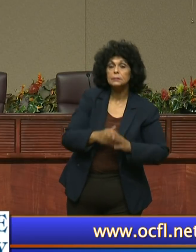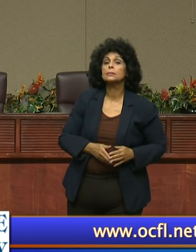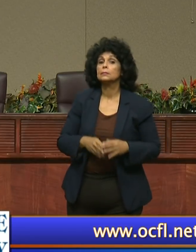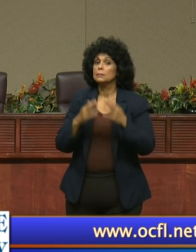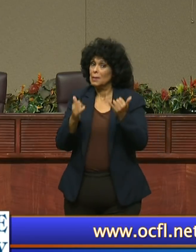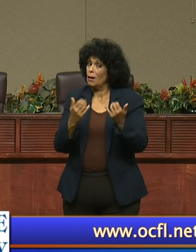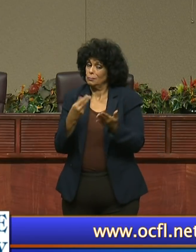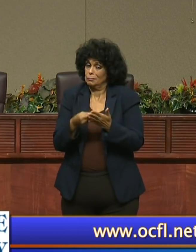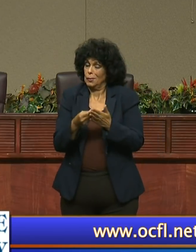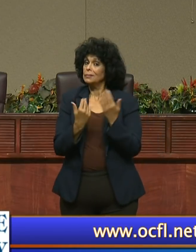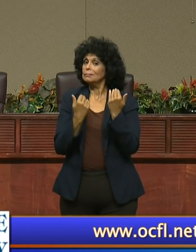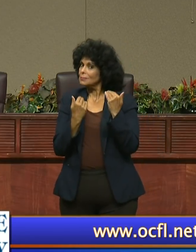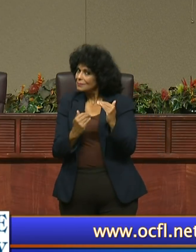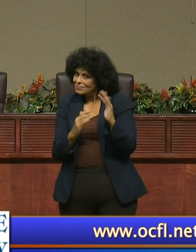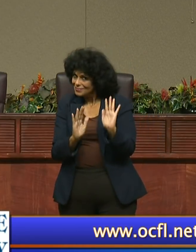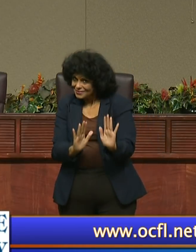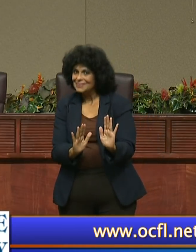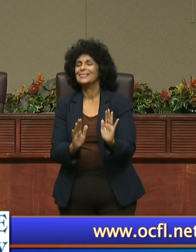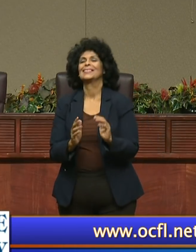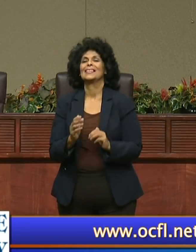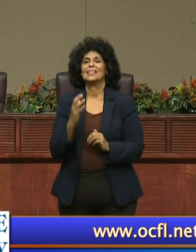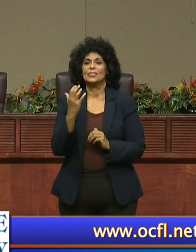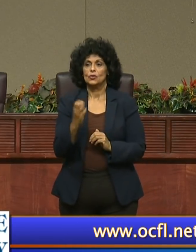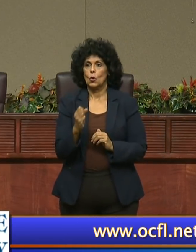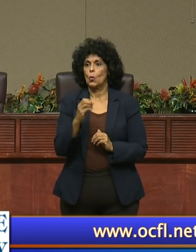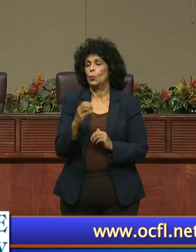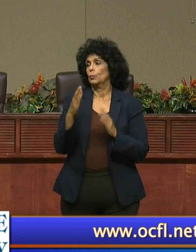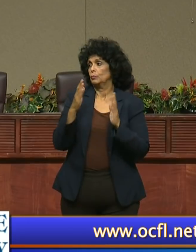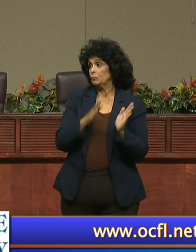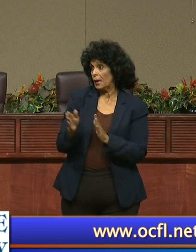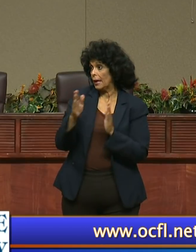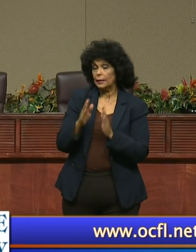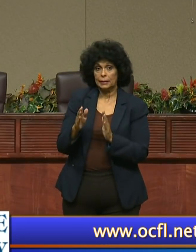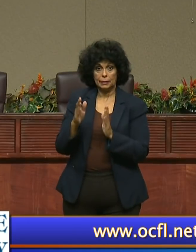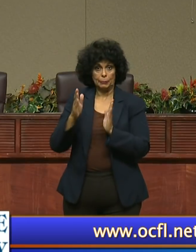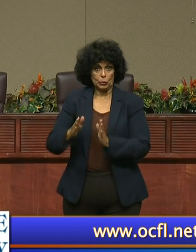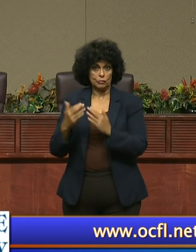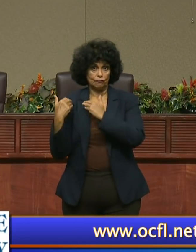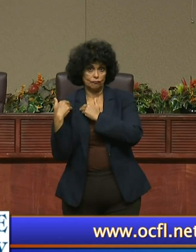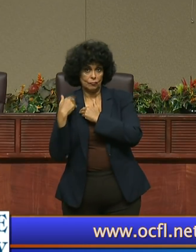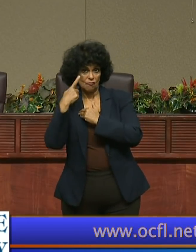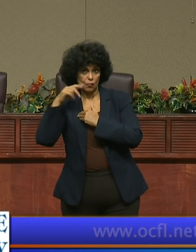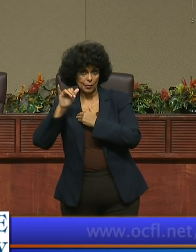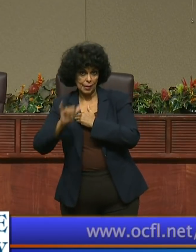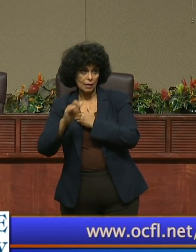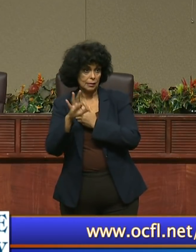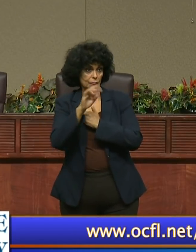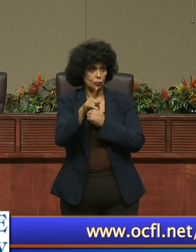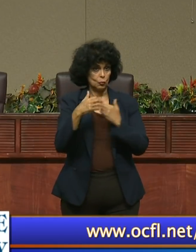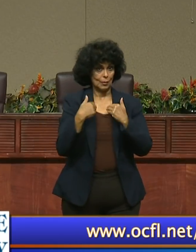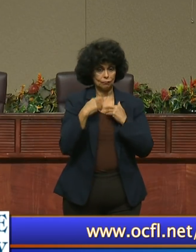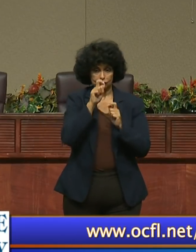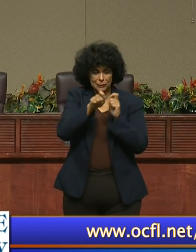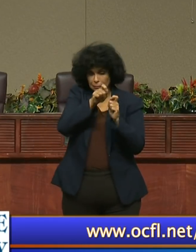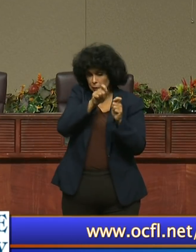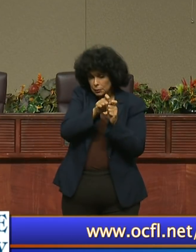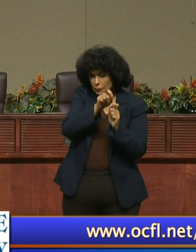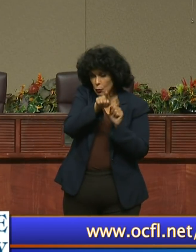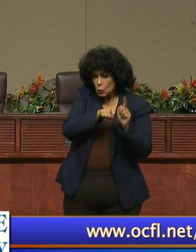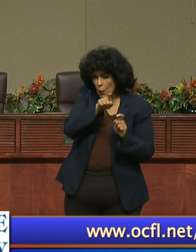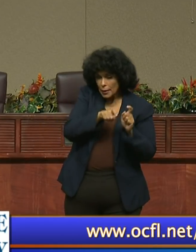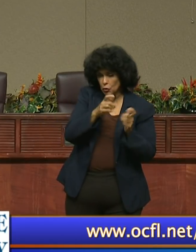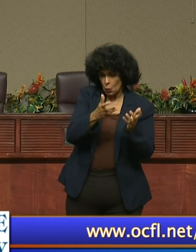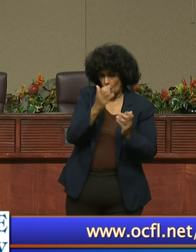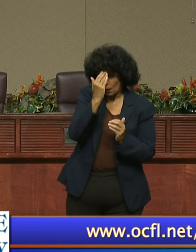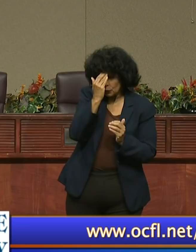plan administrator that's here today, so if you have specific questions about what we're doing with the crisis assistance